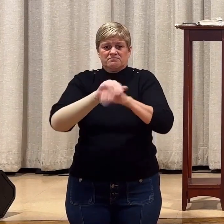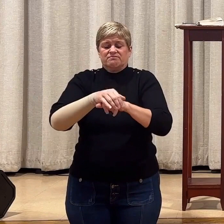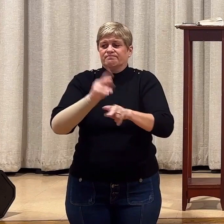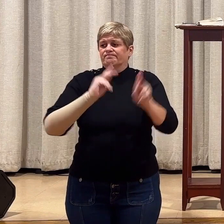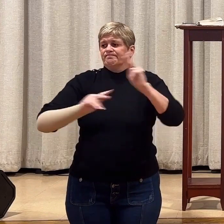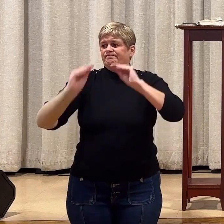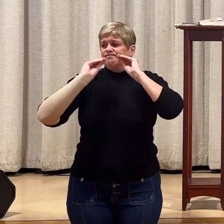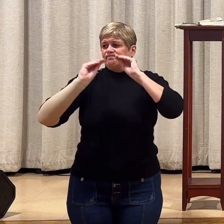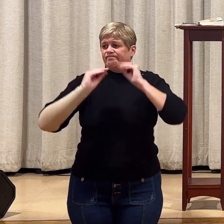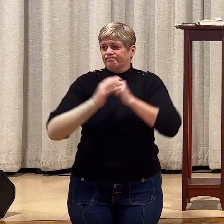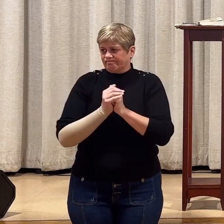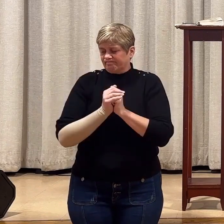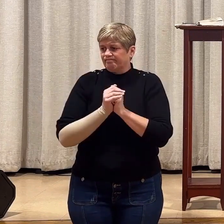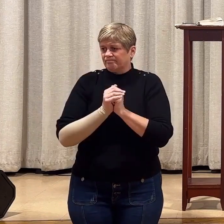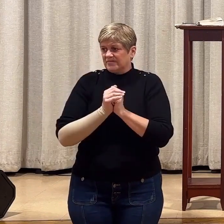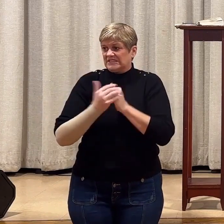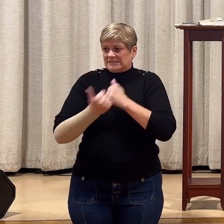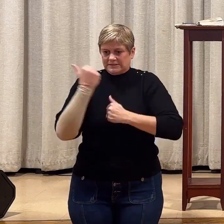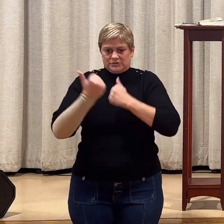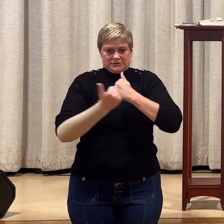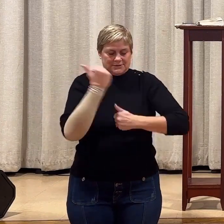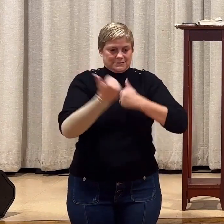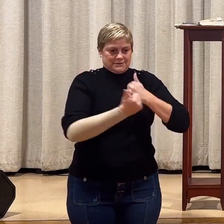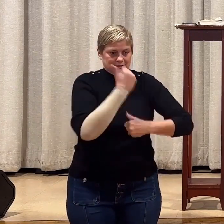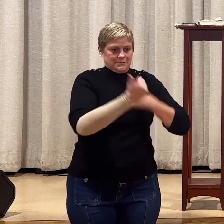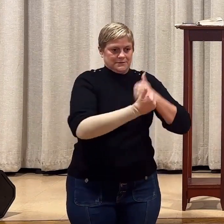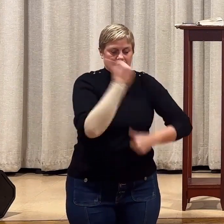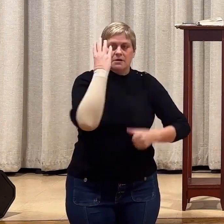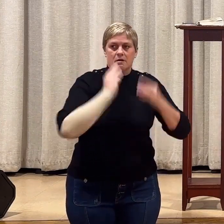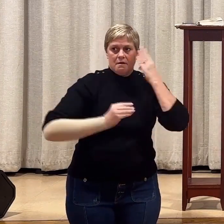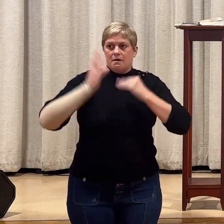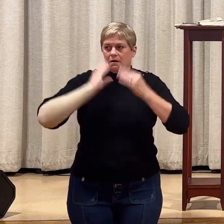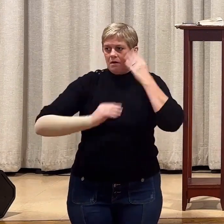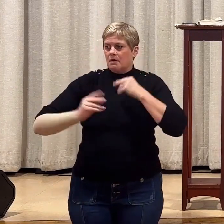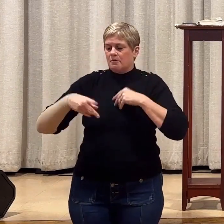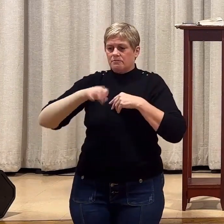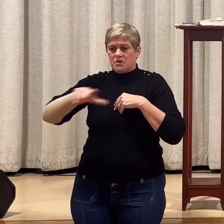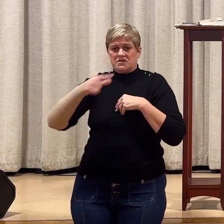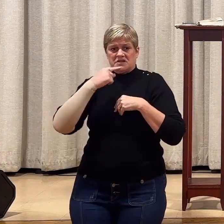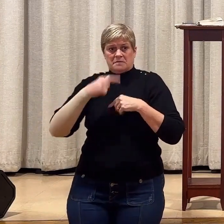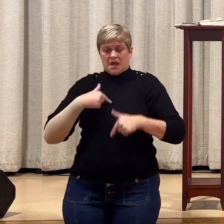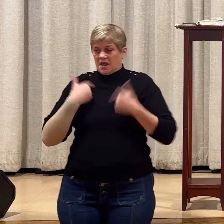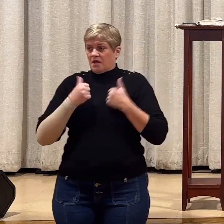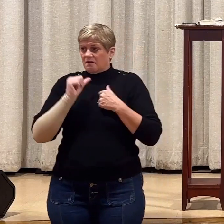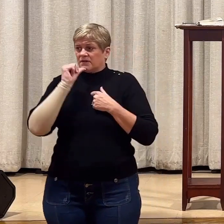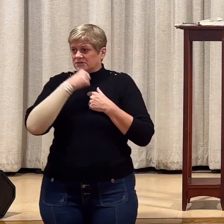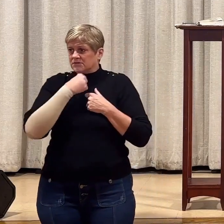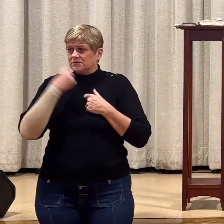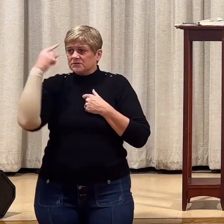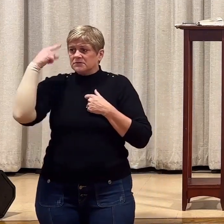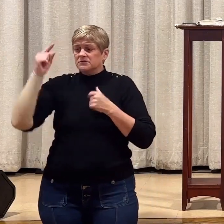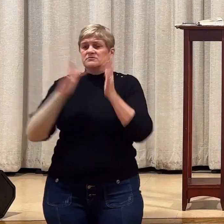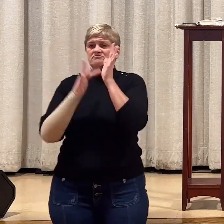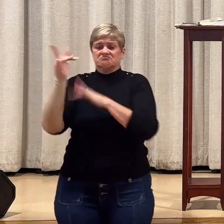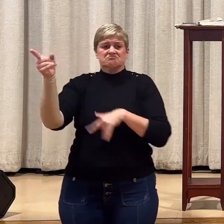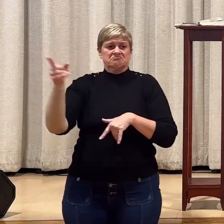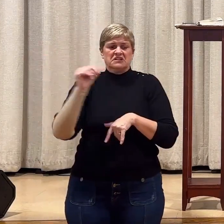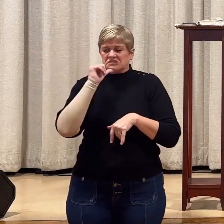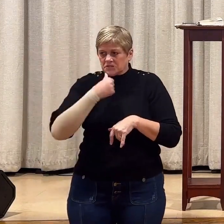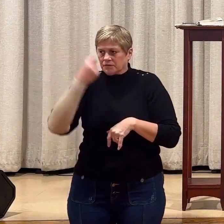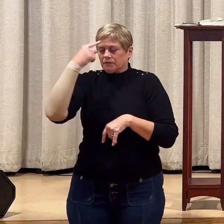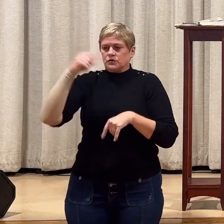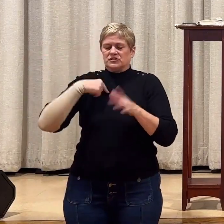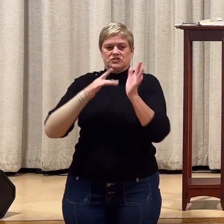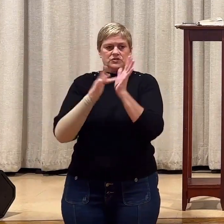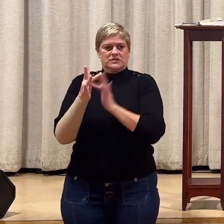brothers. He mentions danger so many times, but Paul's basically saying, I live a life of suffering for Jesus. If you look at my